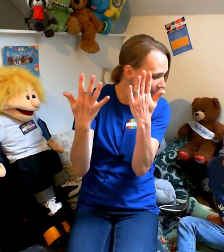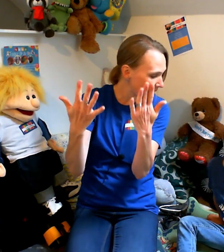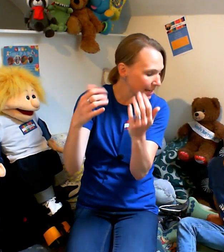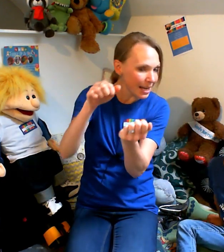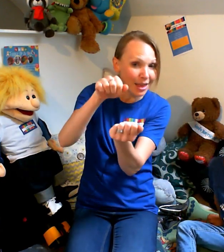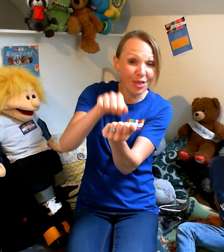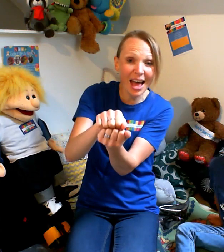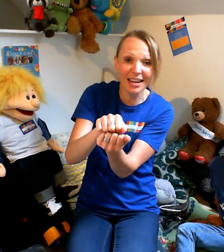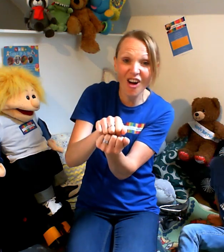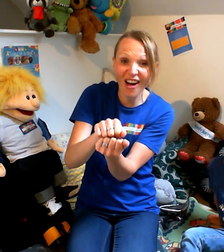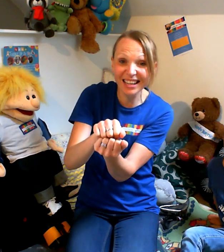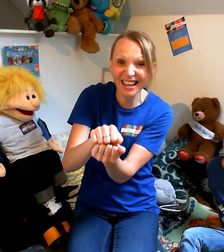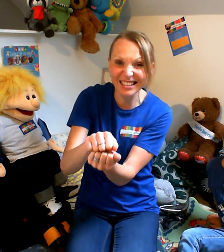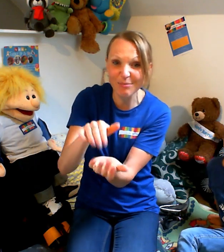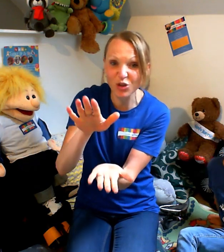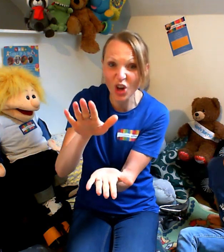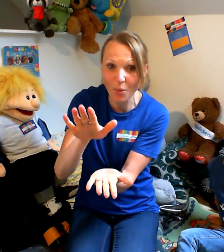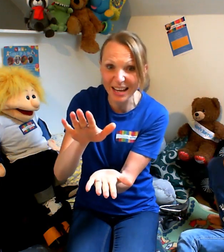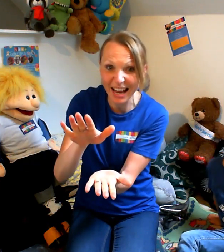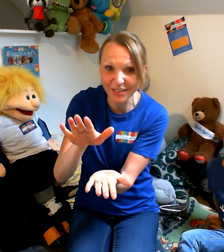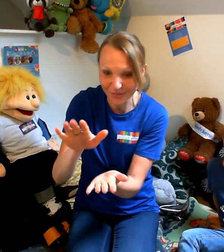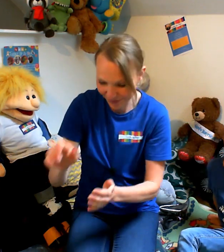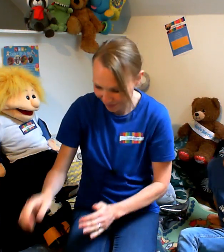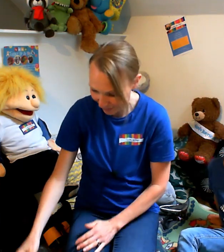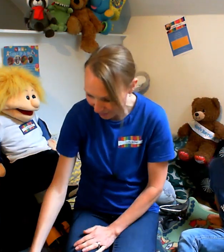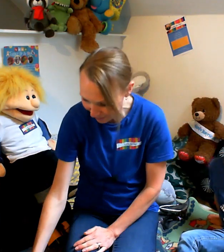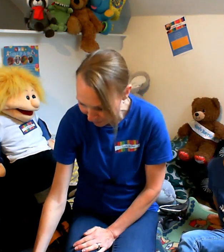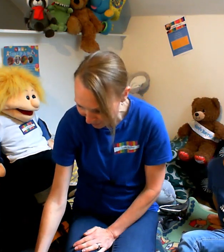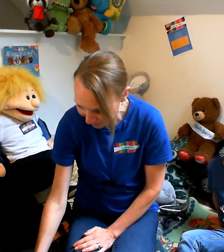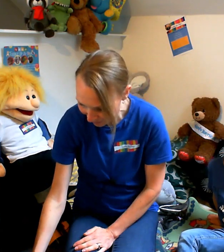6, 7, 8, 9, 10. Then I let him go again.